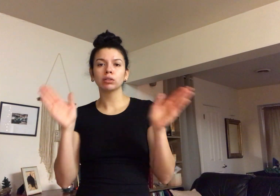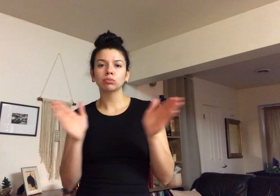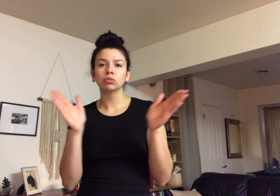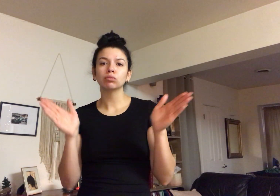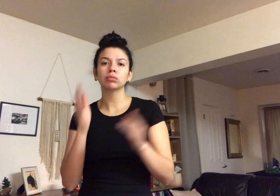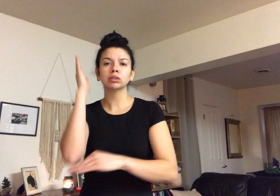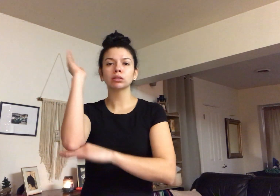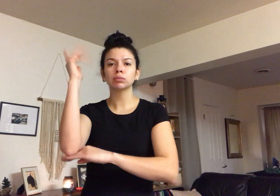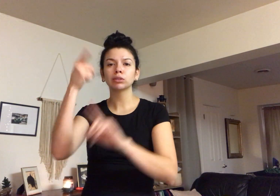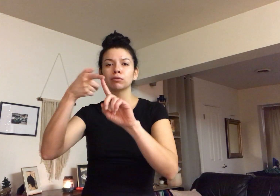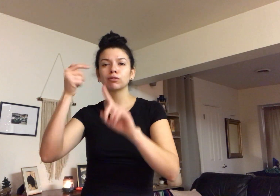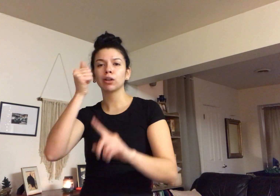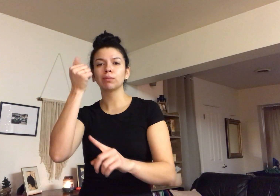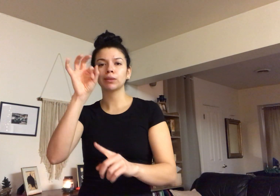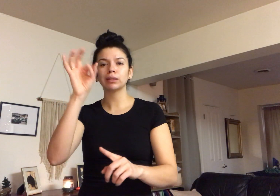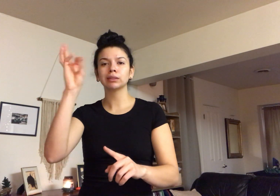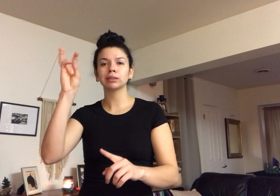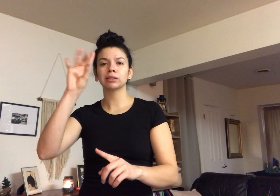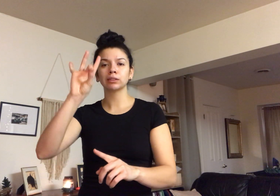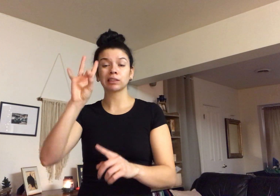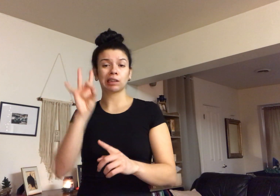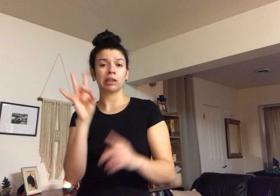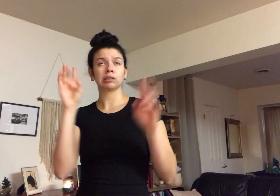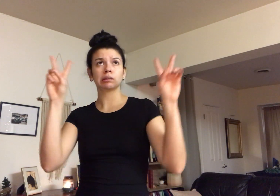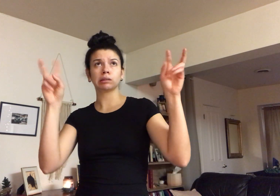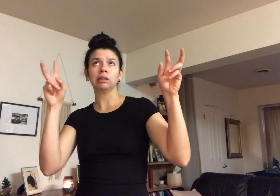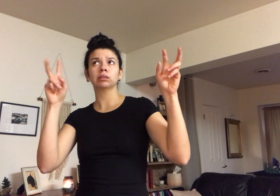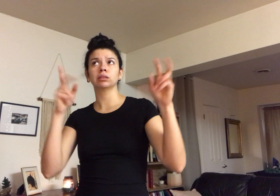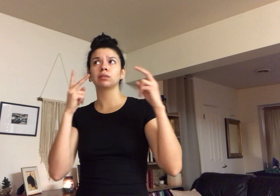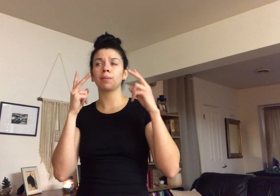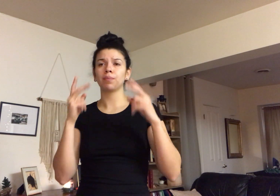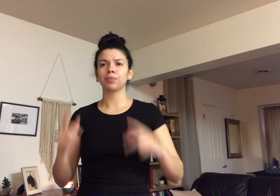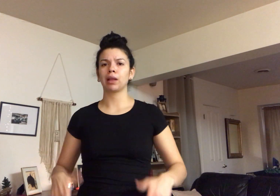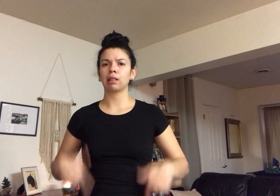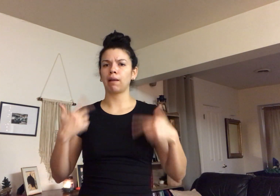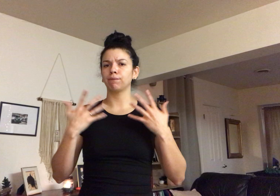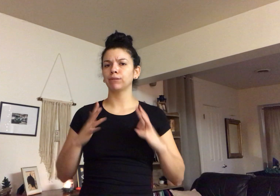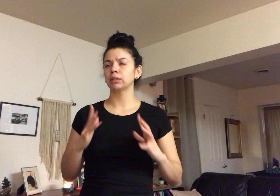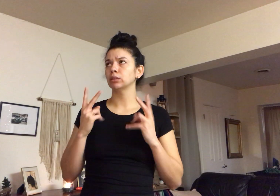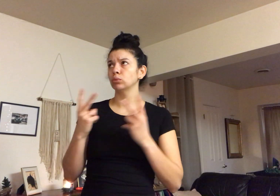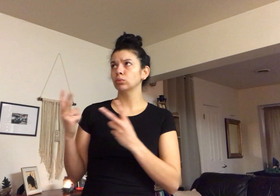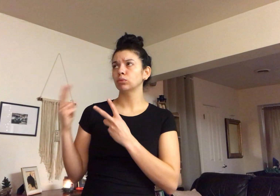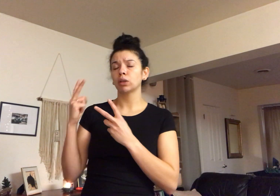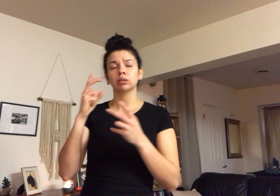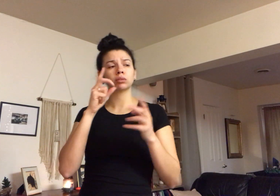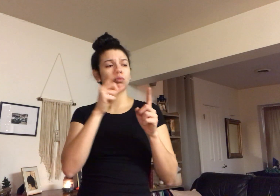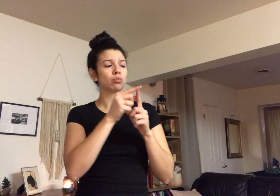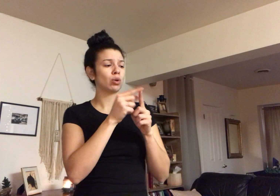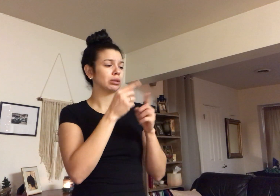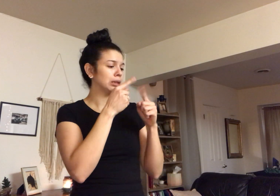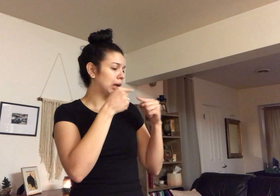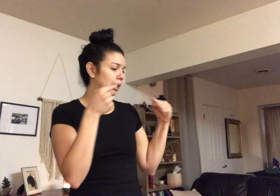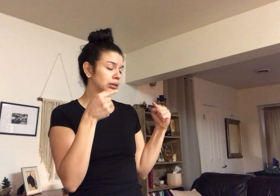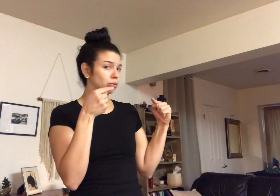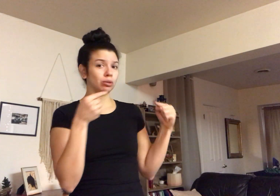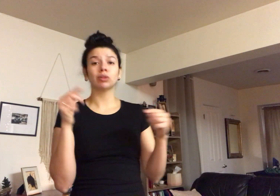we will remember not the words of our enemies, but the silence of our friends." As a teacher, I've internalized this